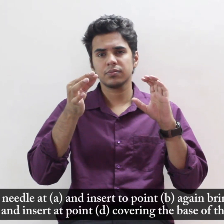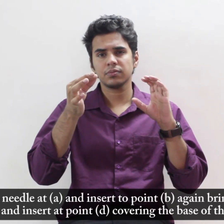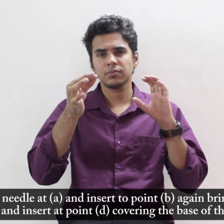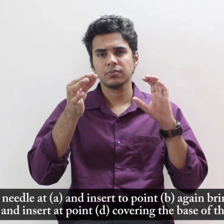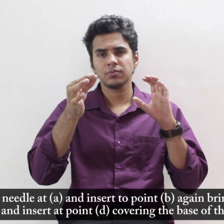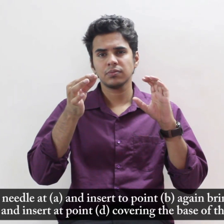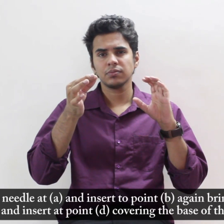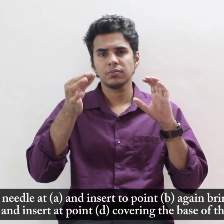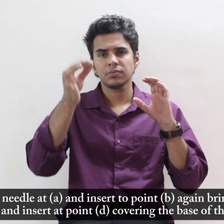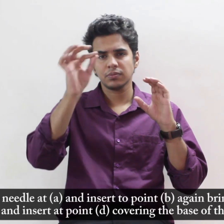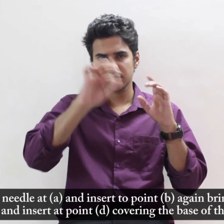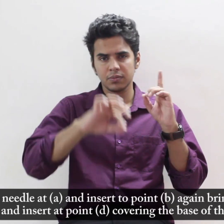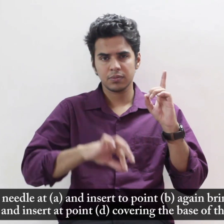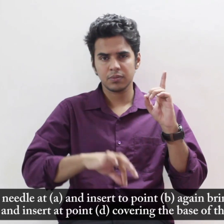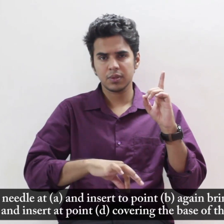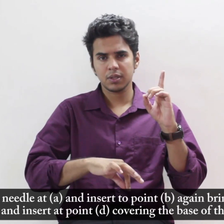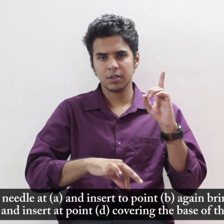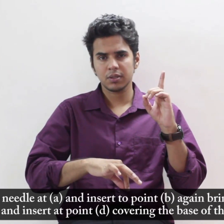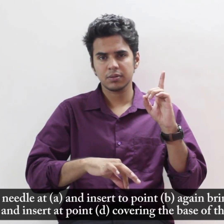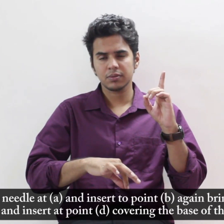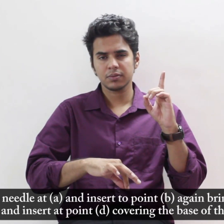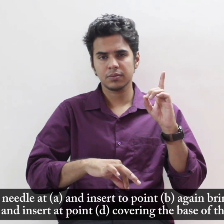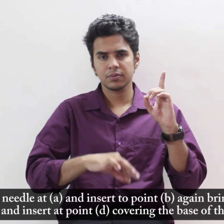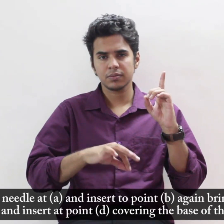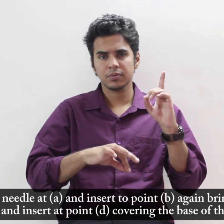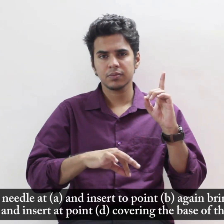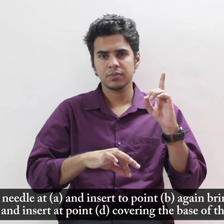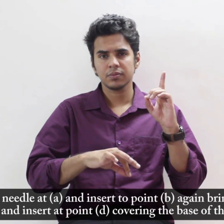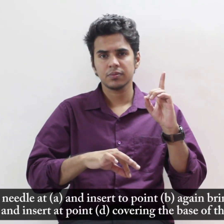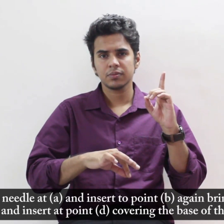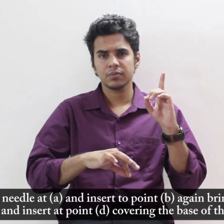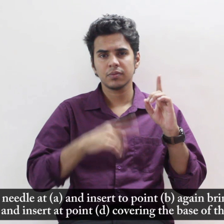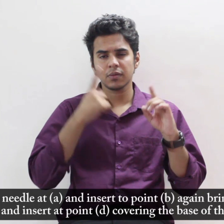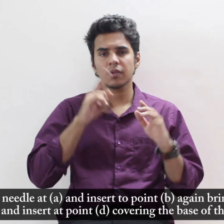point D, covering the base of the first stitch.